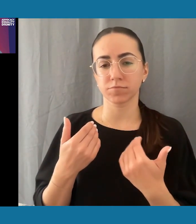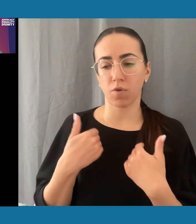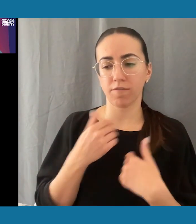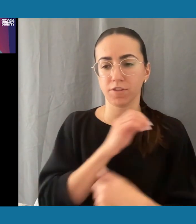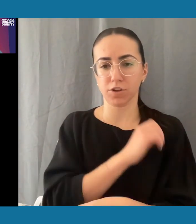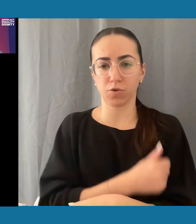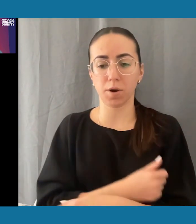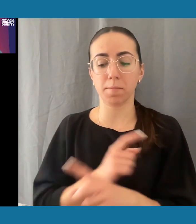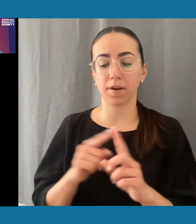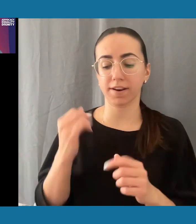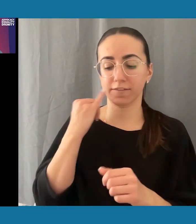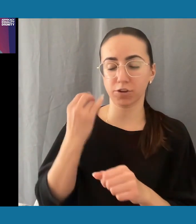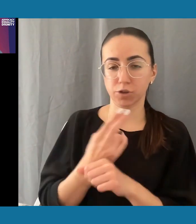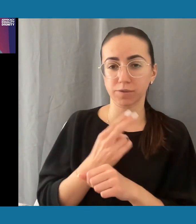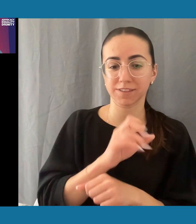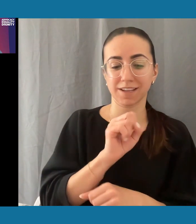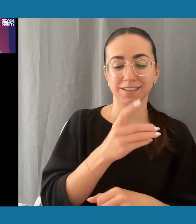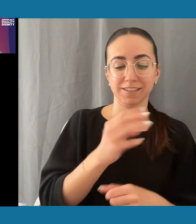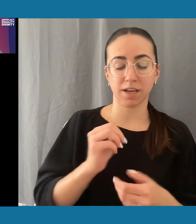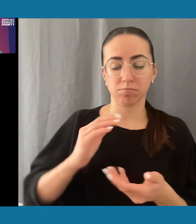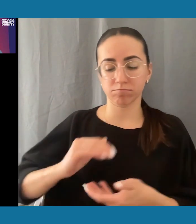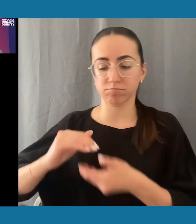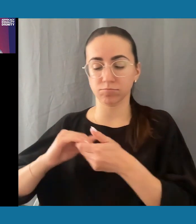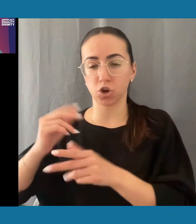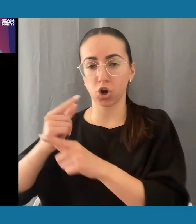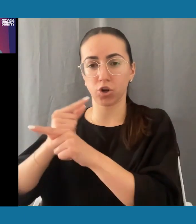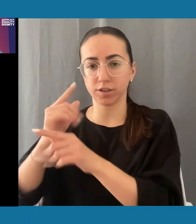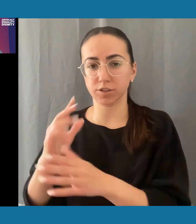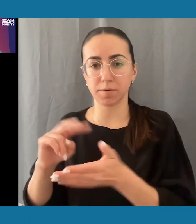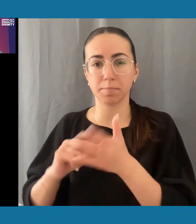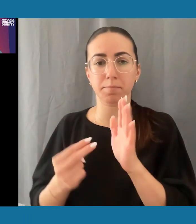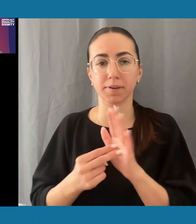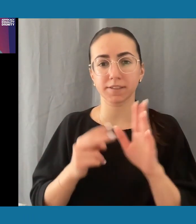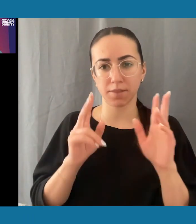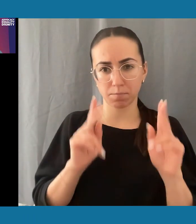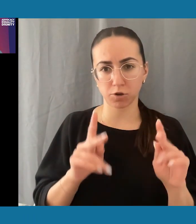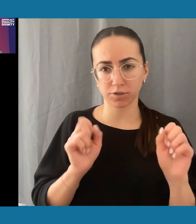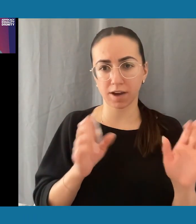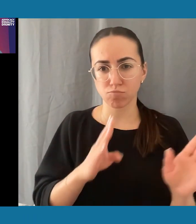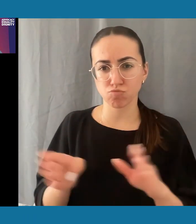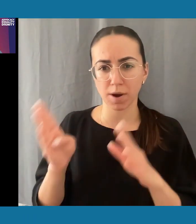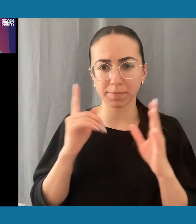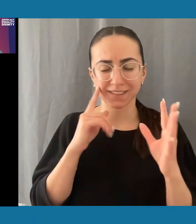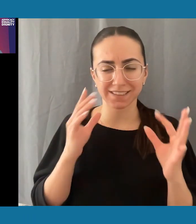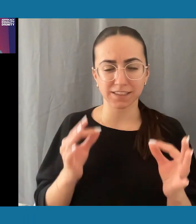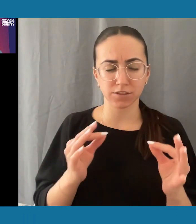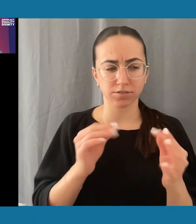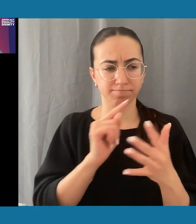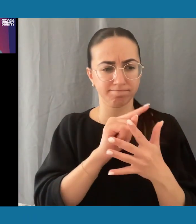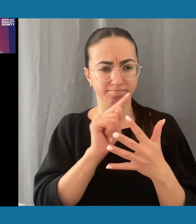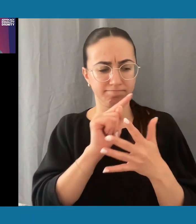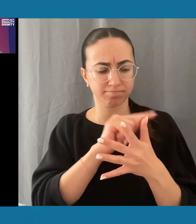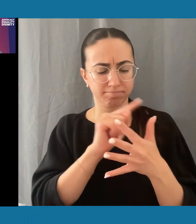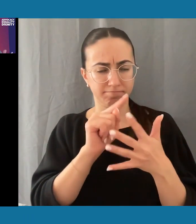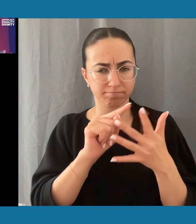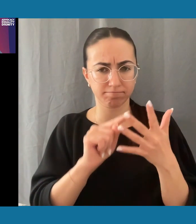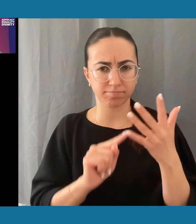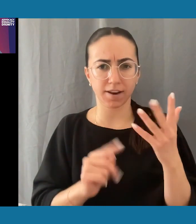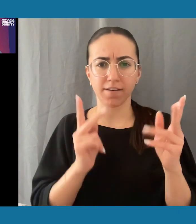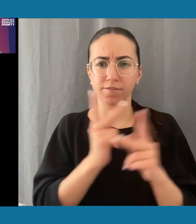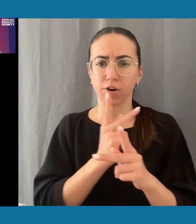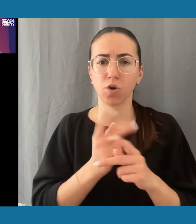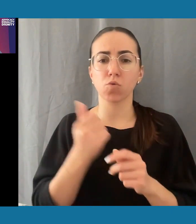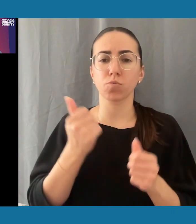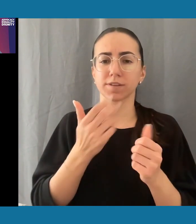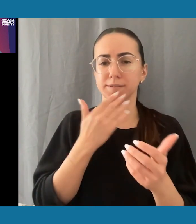can allow the person to practice making decisions, and then they can kind of evaluate how they're making those decisions. And then they'll be able to use that